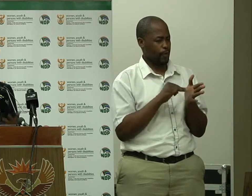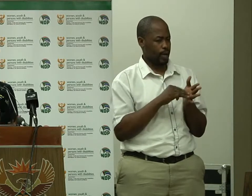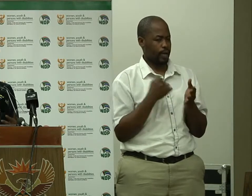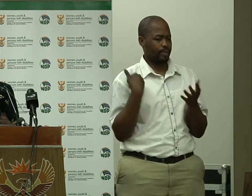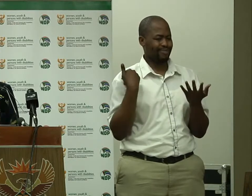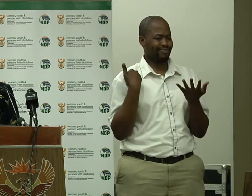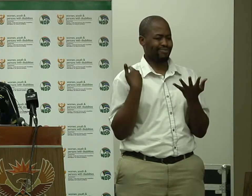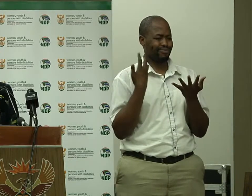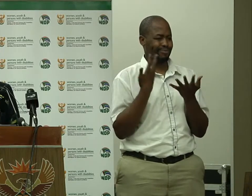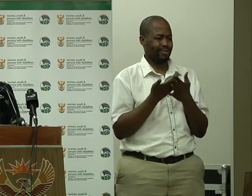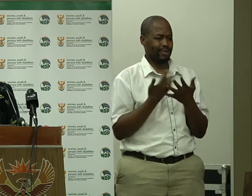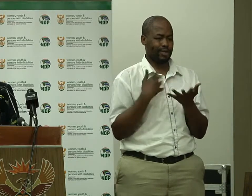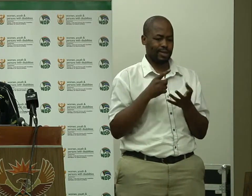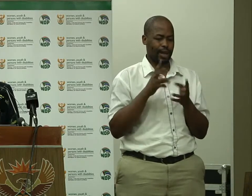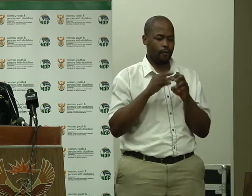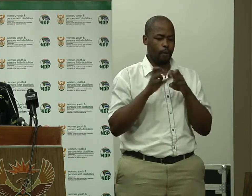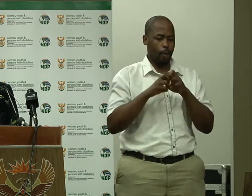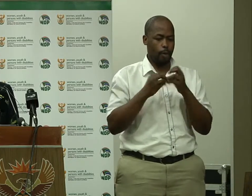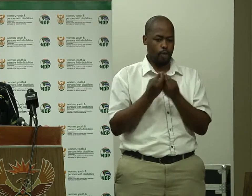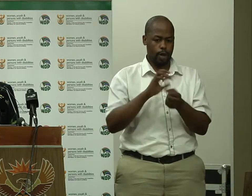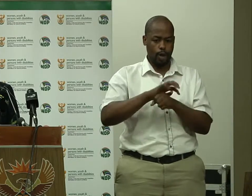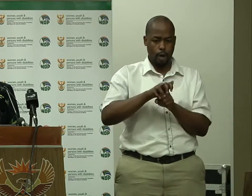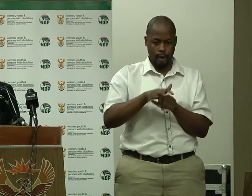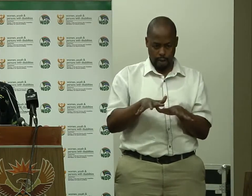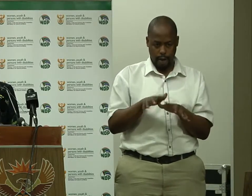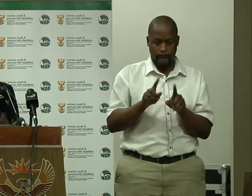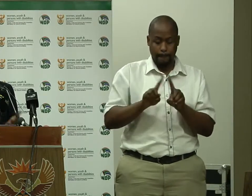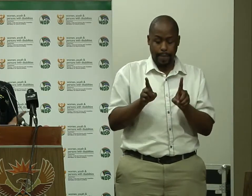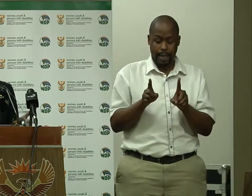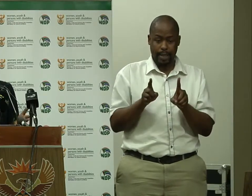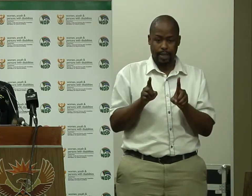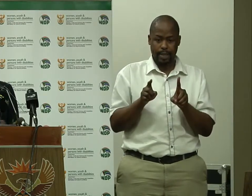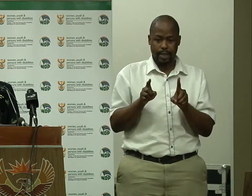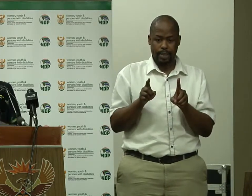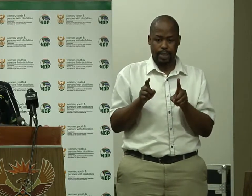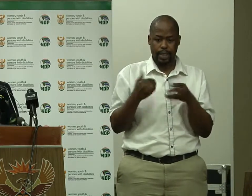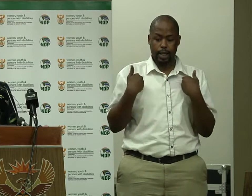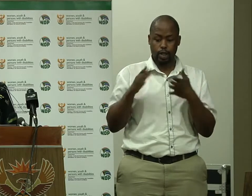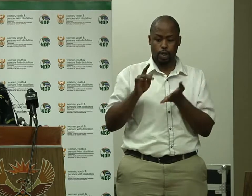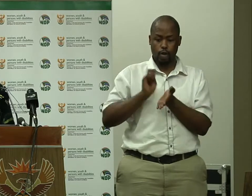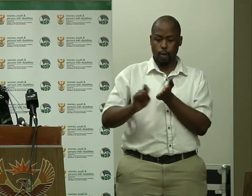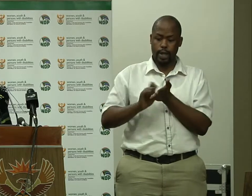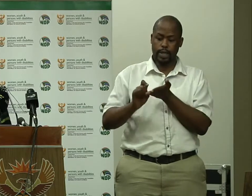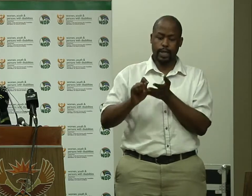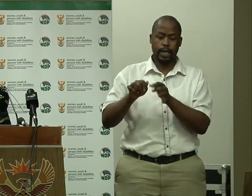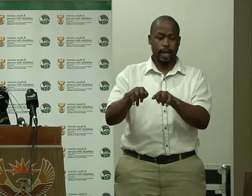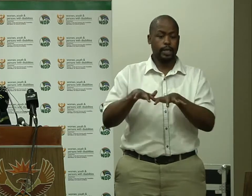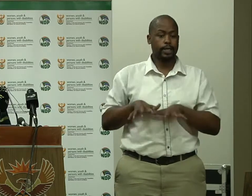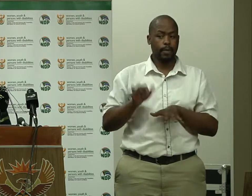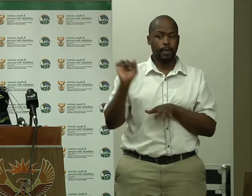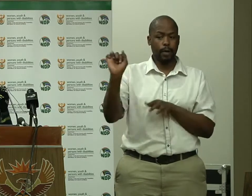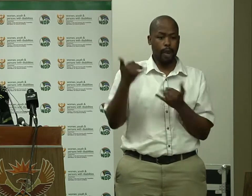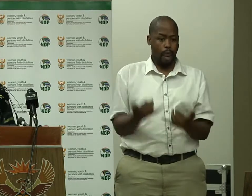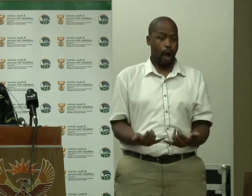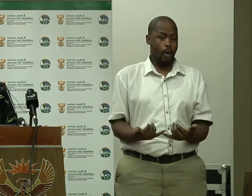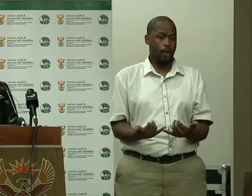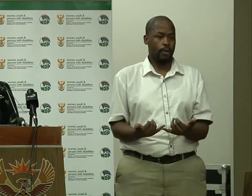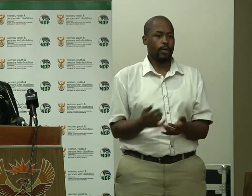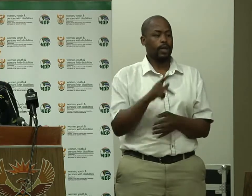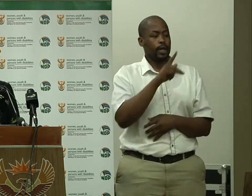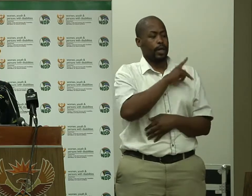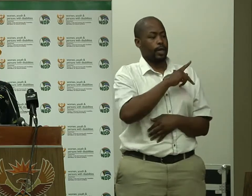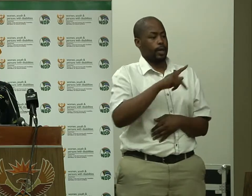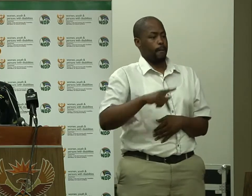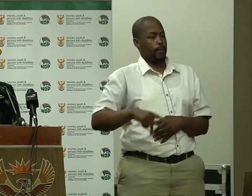been affected by COVID-19, but they're writing their exams now. The President and the Minister